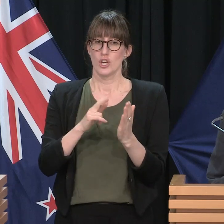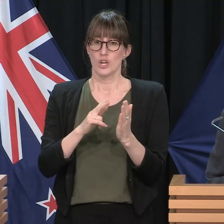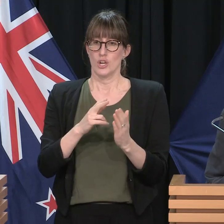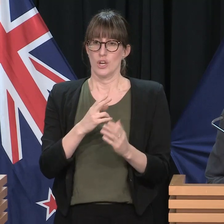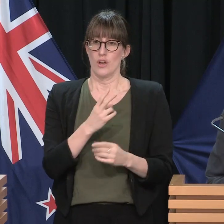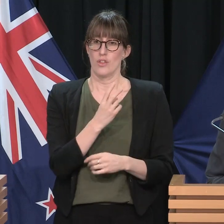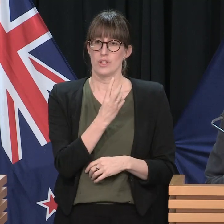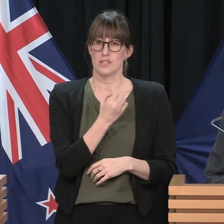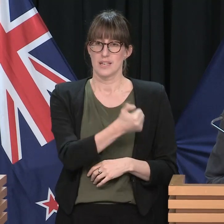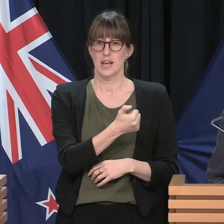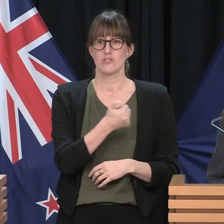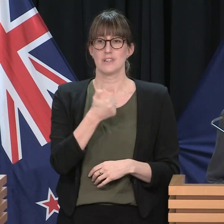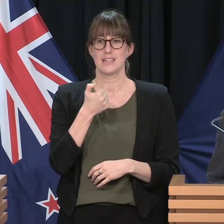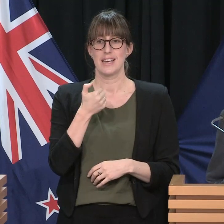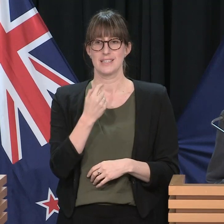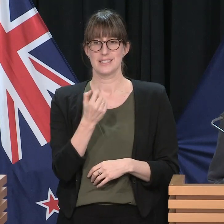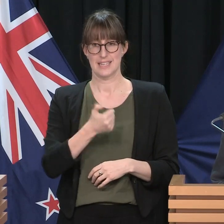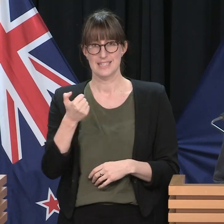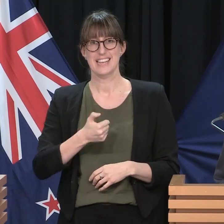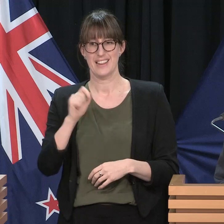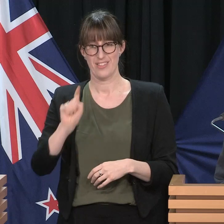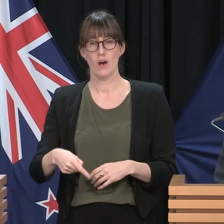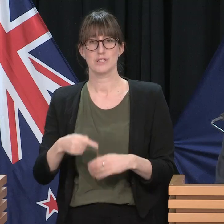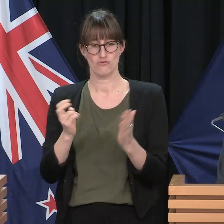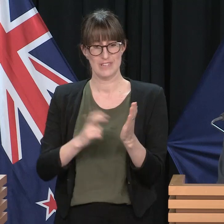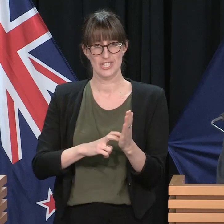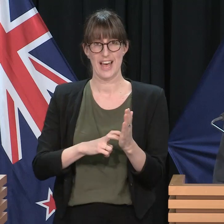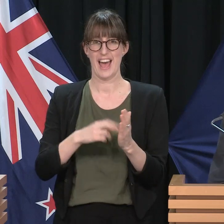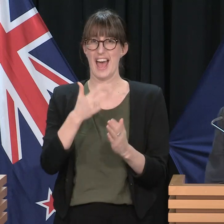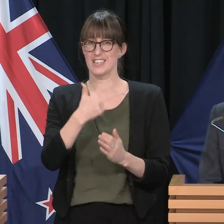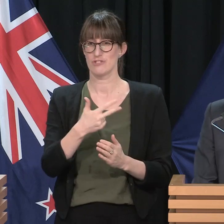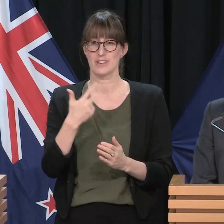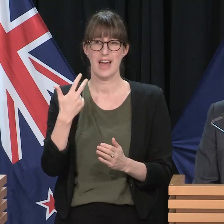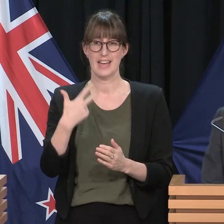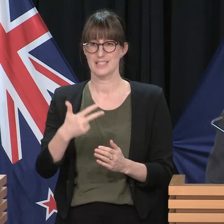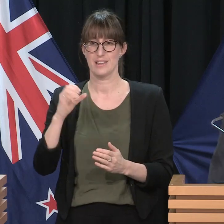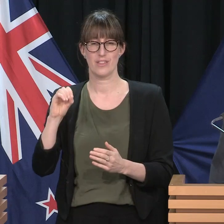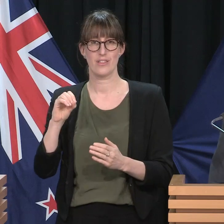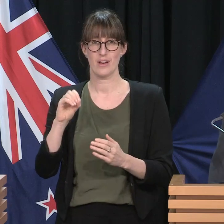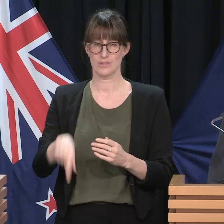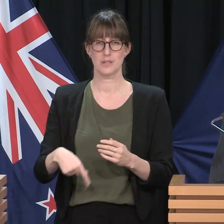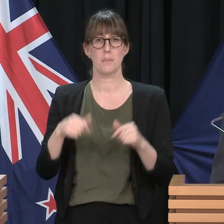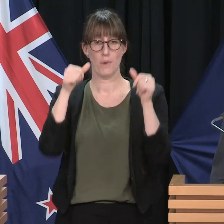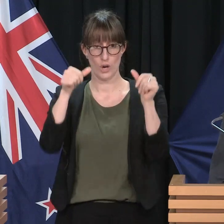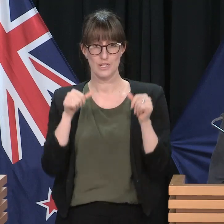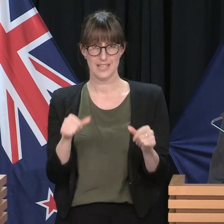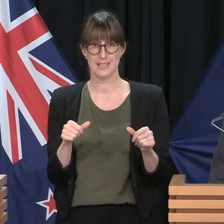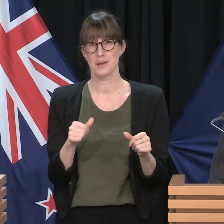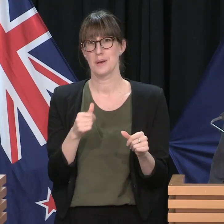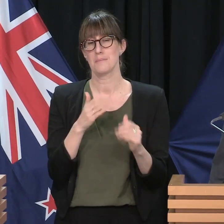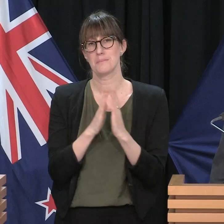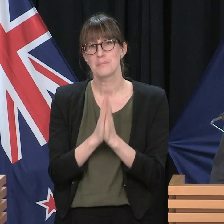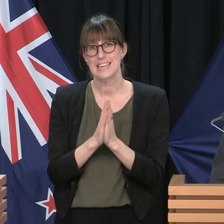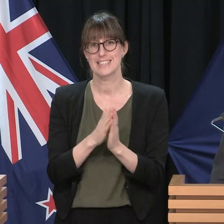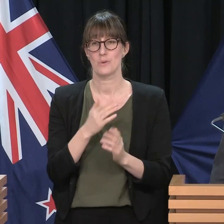616,300 registered users, and there are 80,130 posters that have been generated. And I just want to give a plug once again